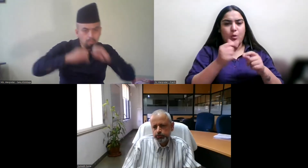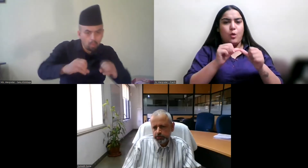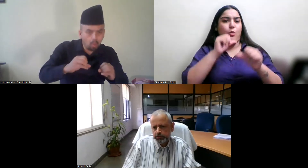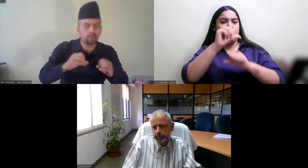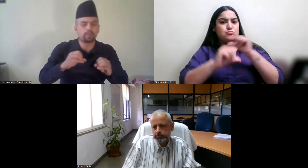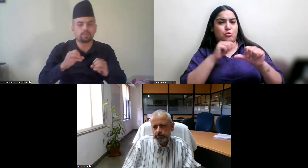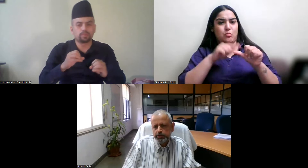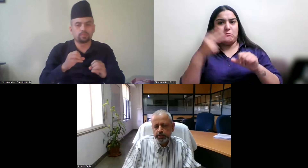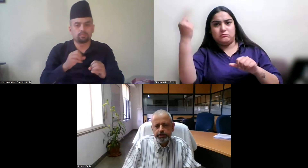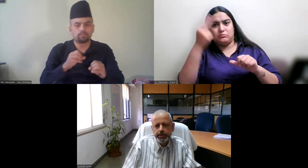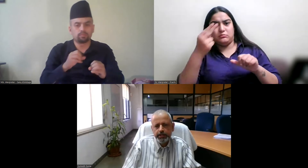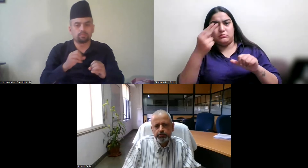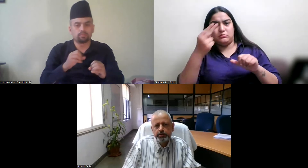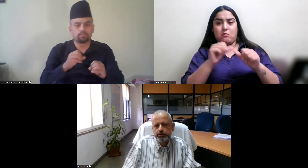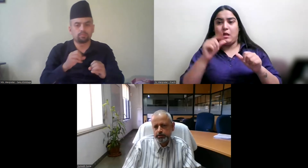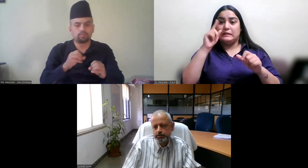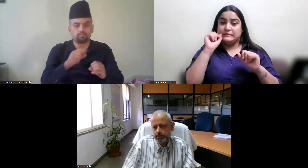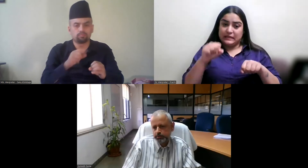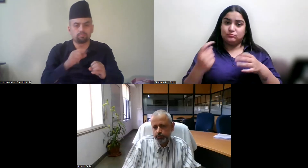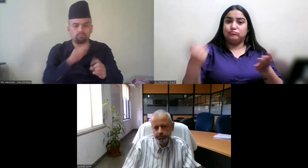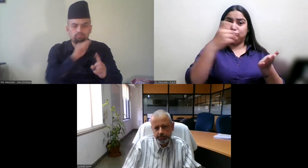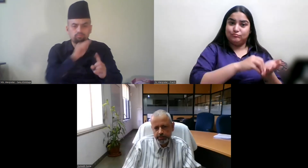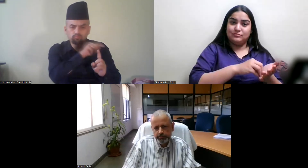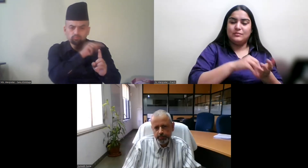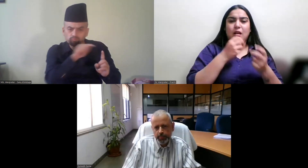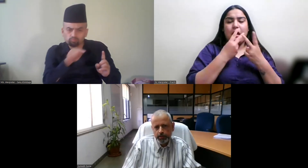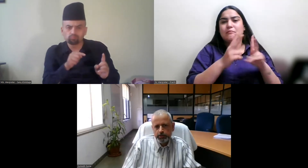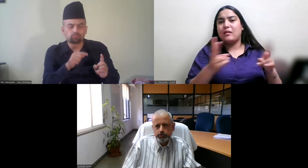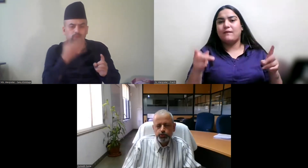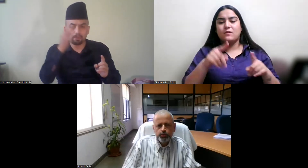these processes really deliver for children.